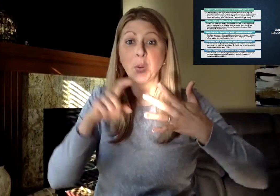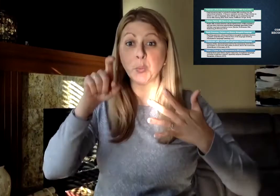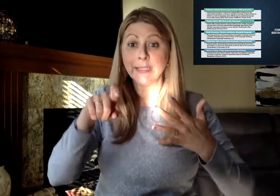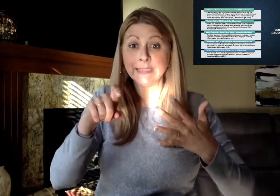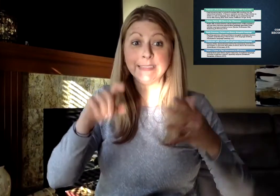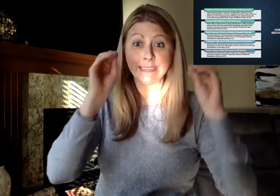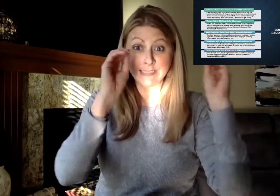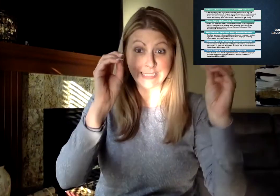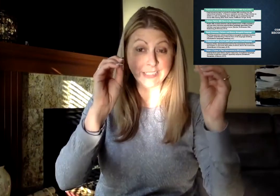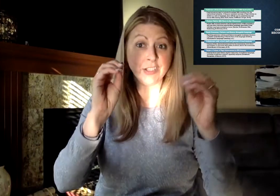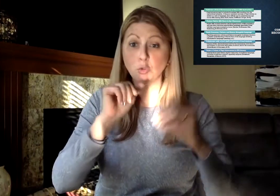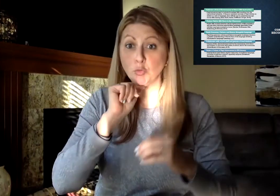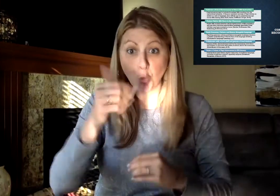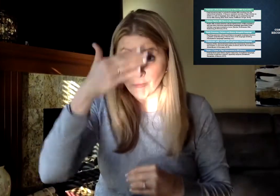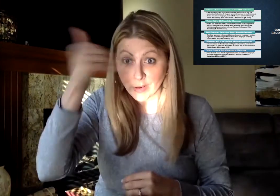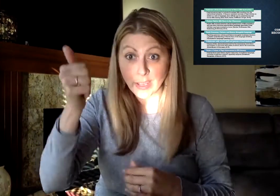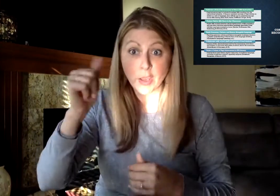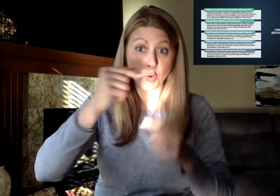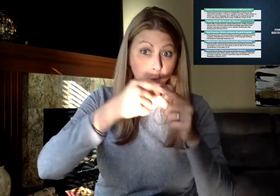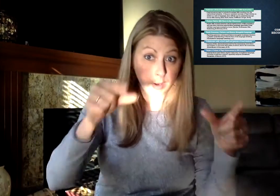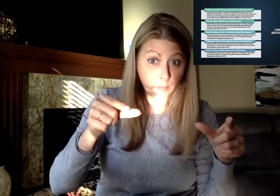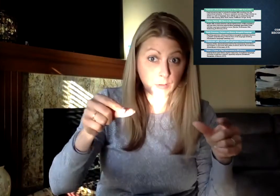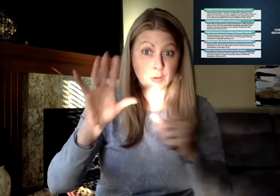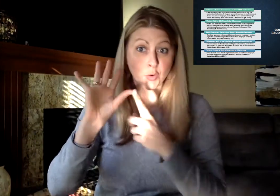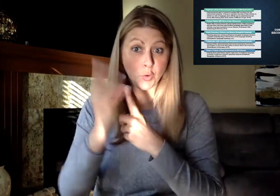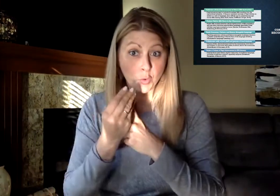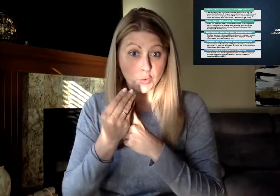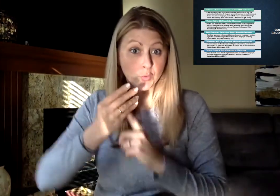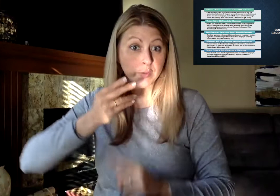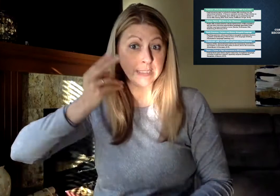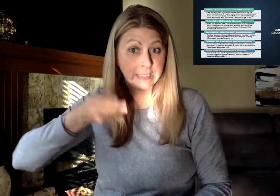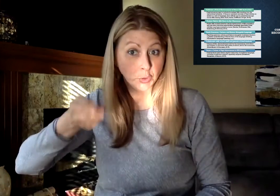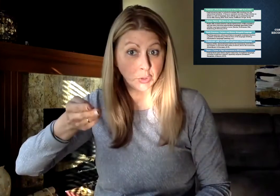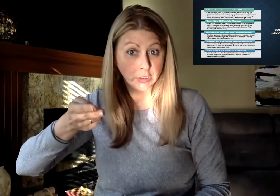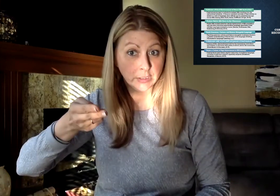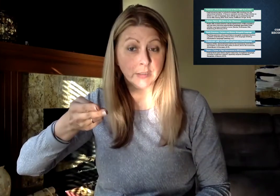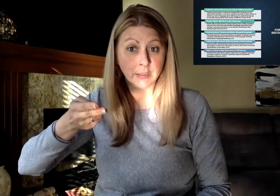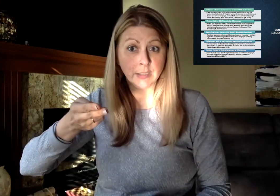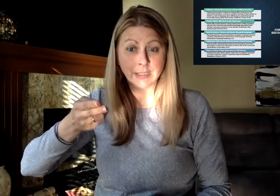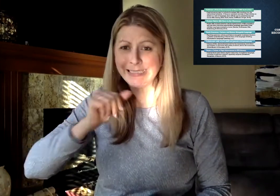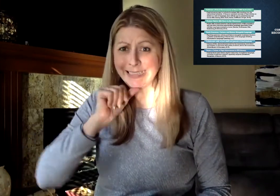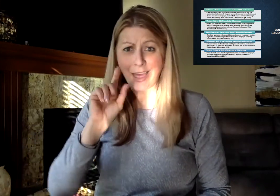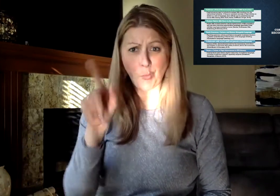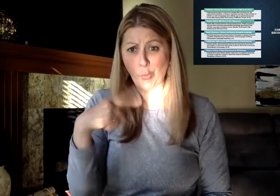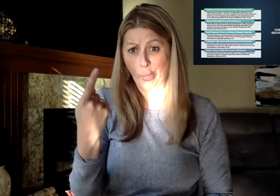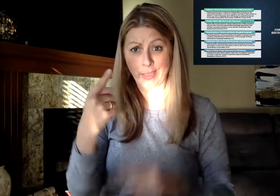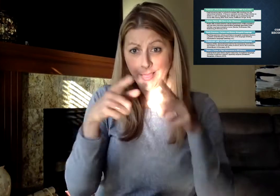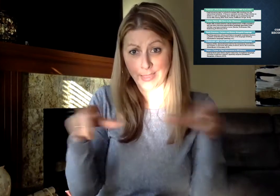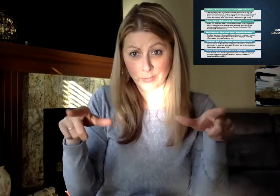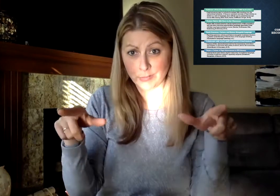The third thing we need to not forget to teach culture, grammar, history.